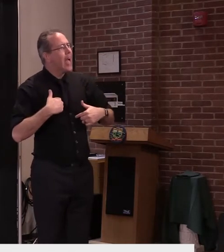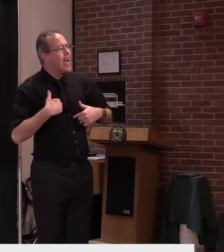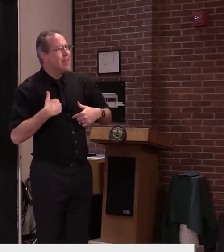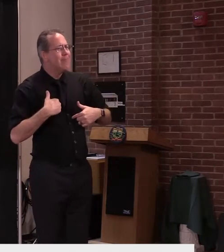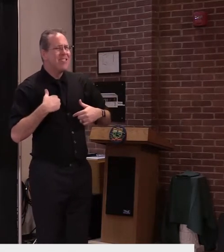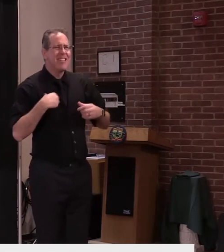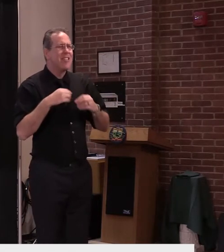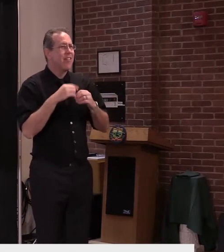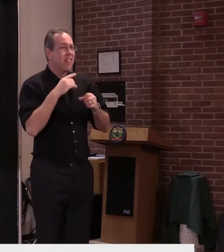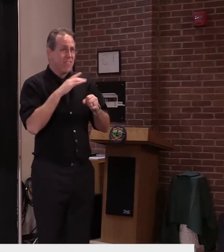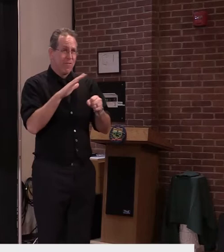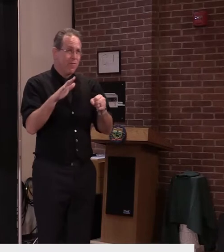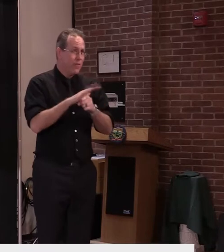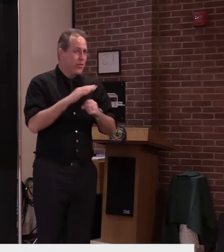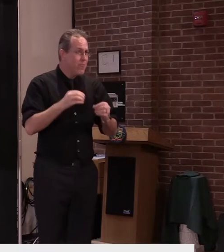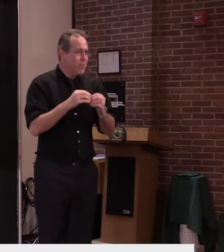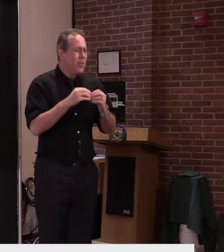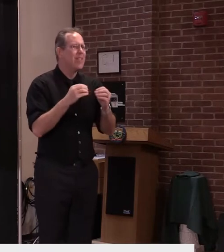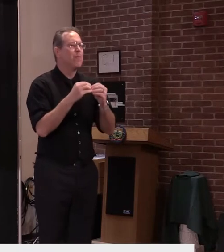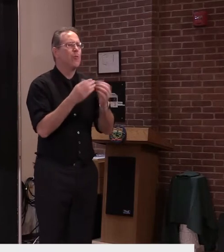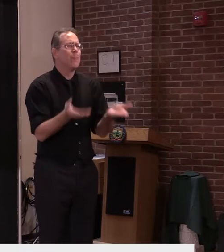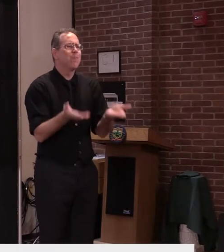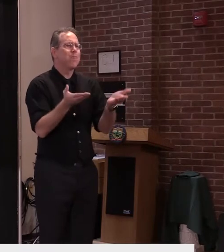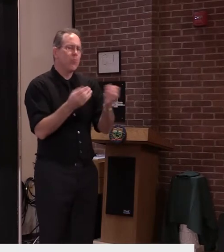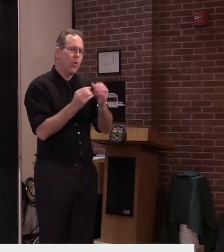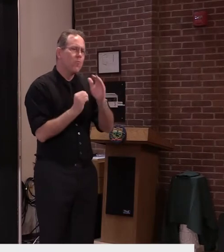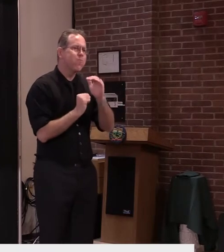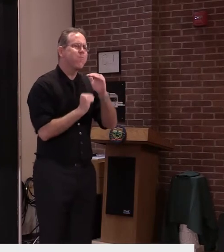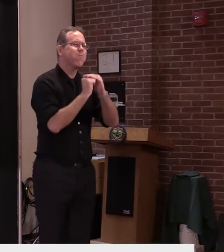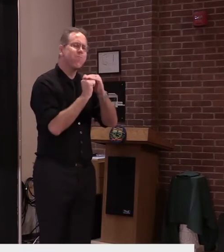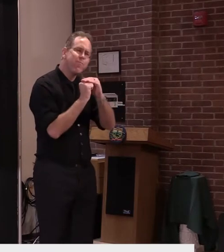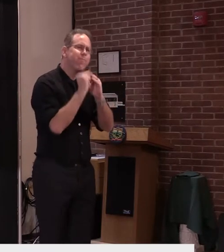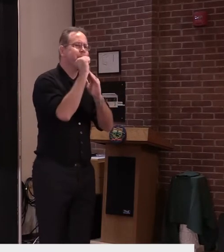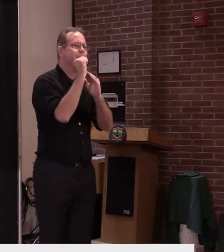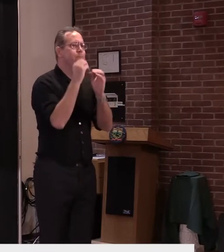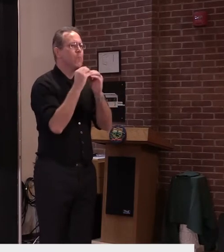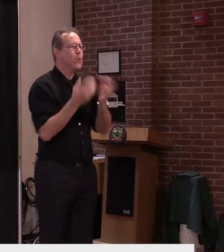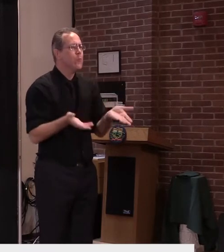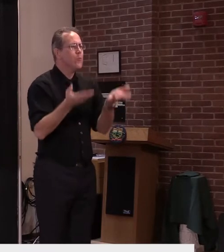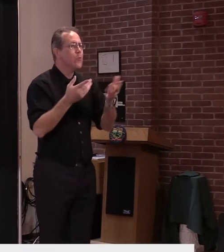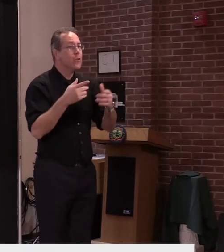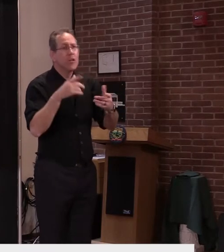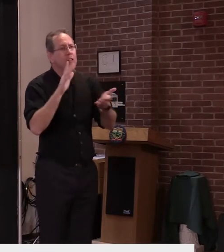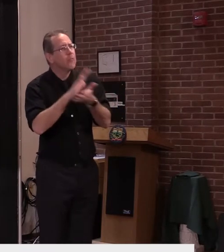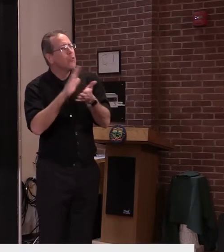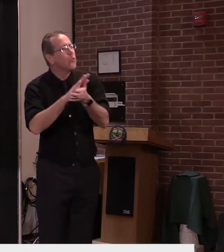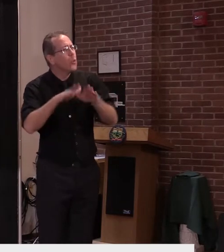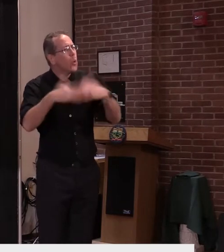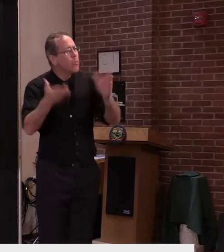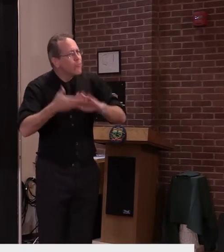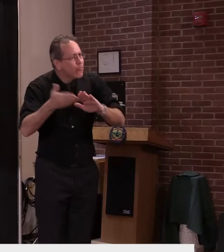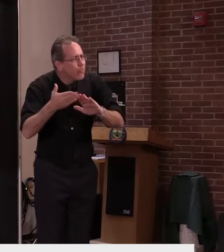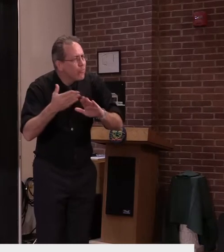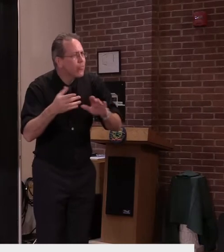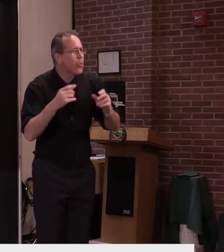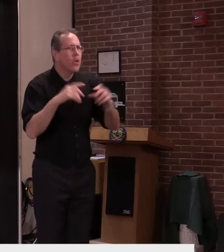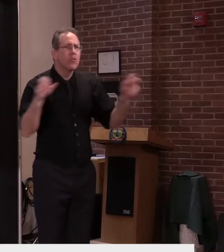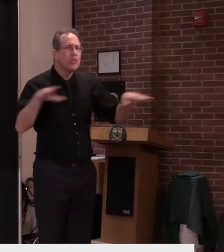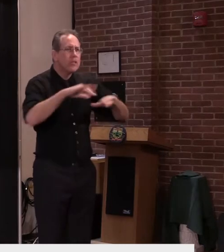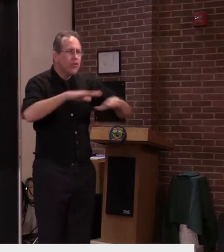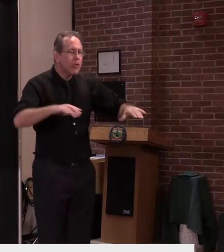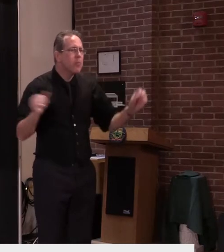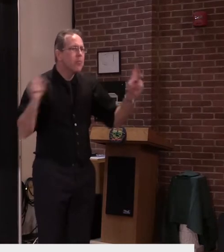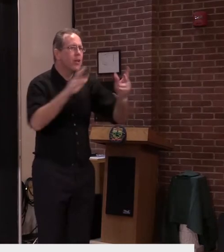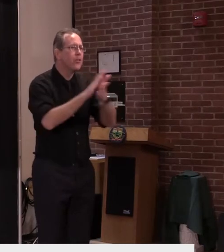that as a means of keeping schools open and kids in school as well. So with that, I'll now turn it back over to the governor for